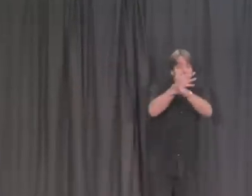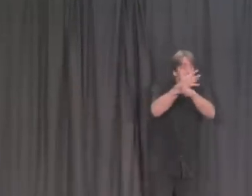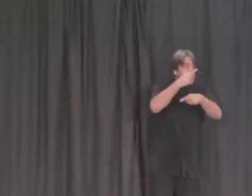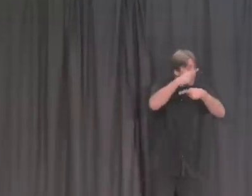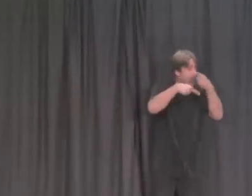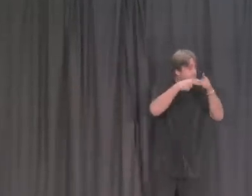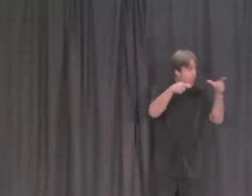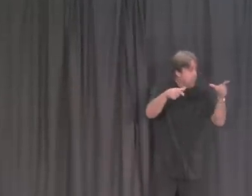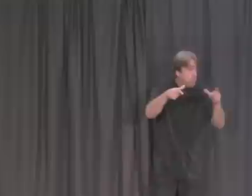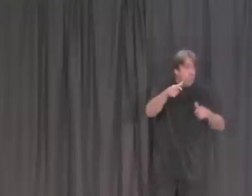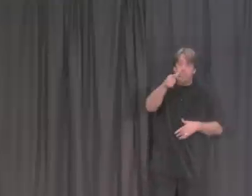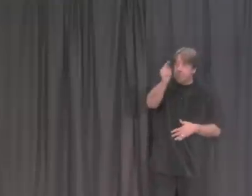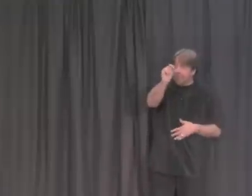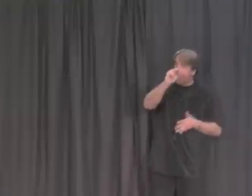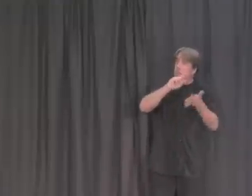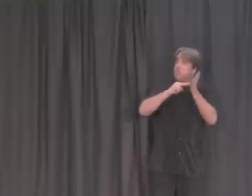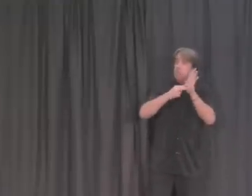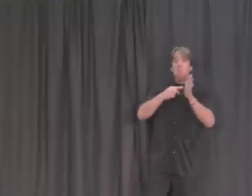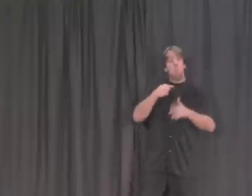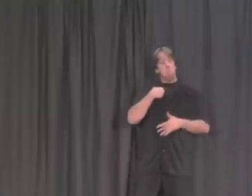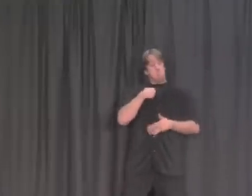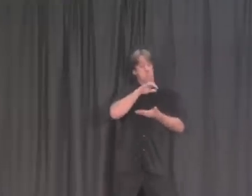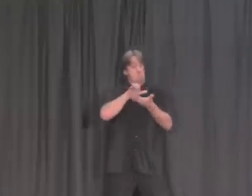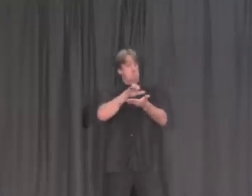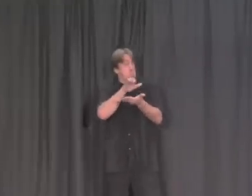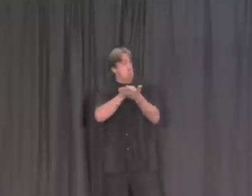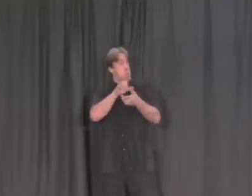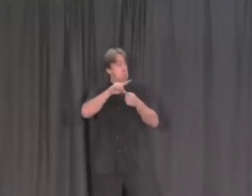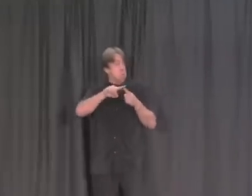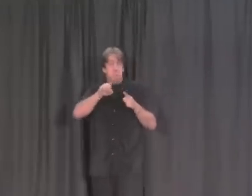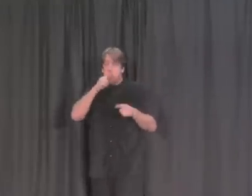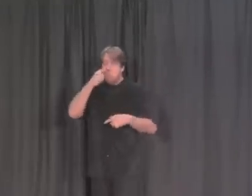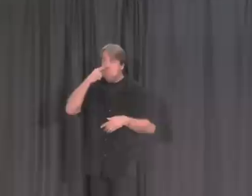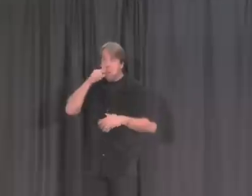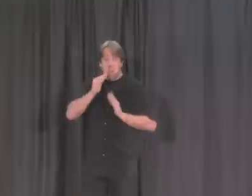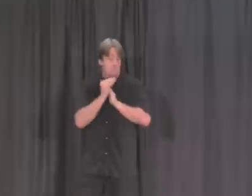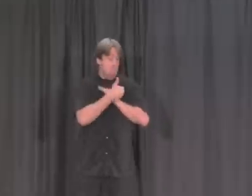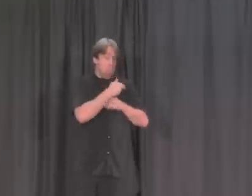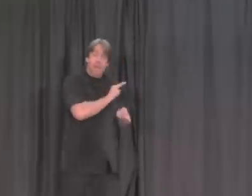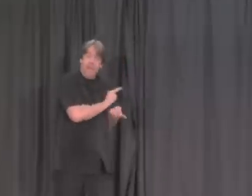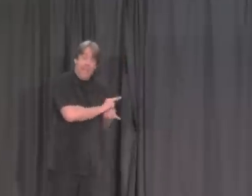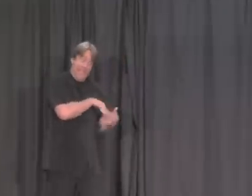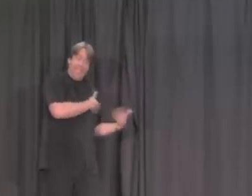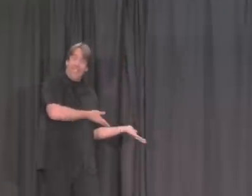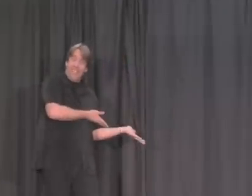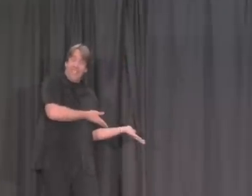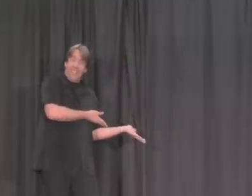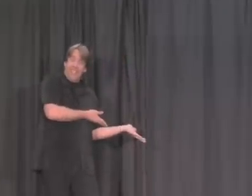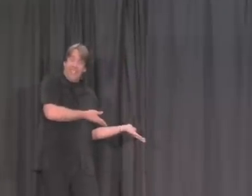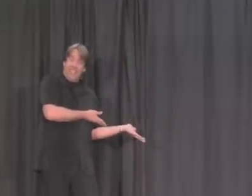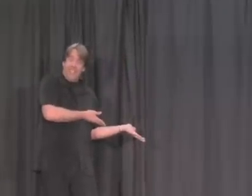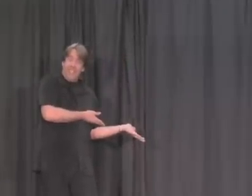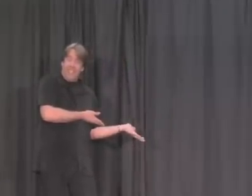here in Germany, the shaking tea means I'm married, but I don't mind having a little something on the